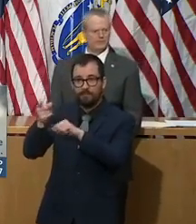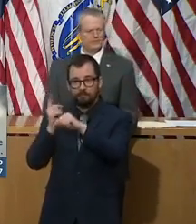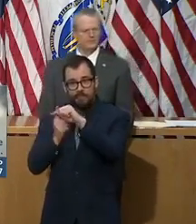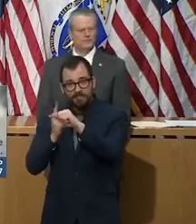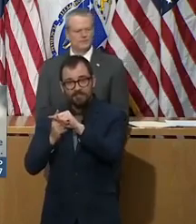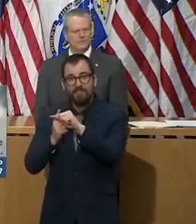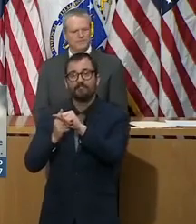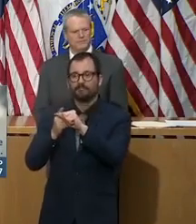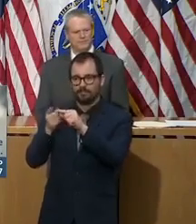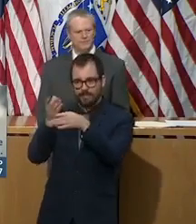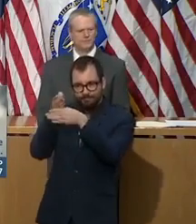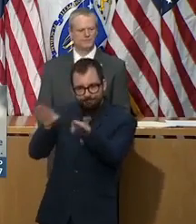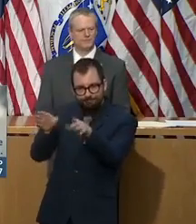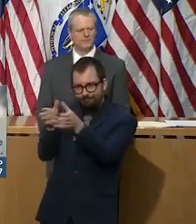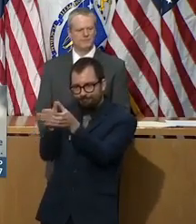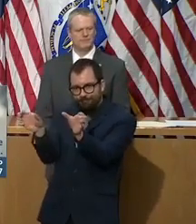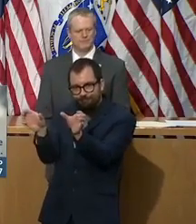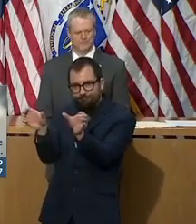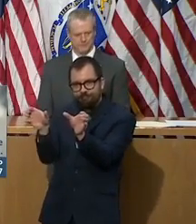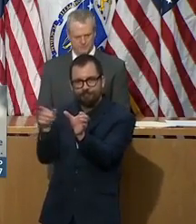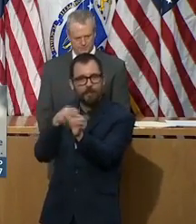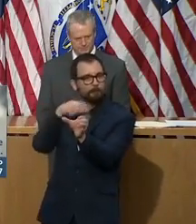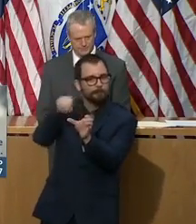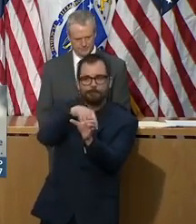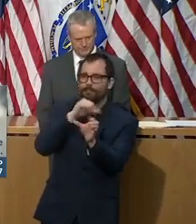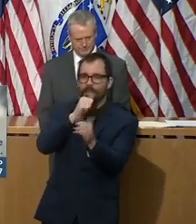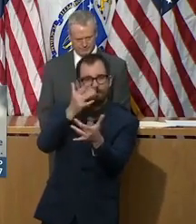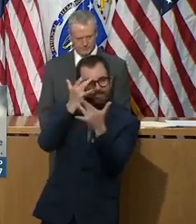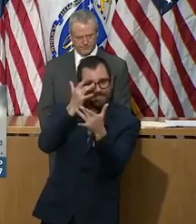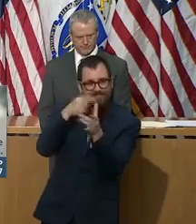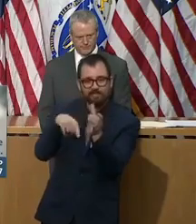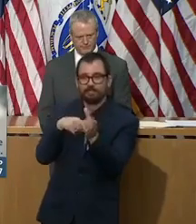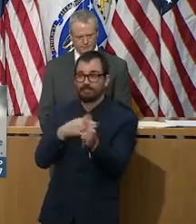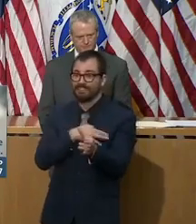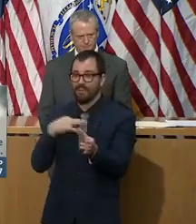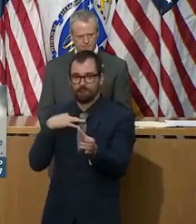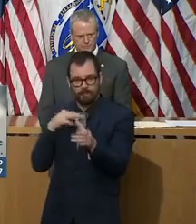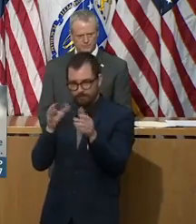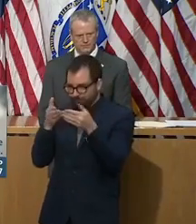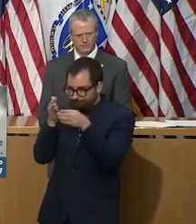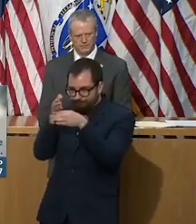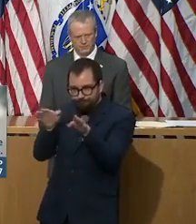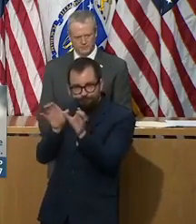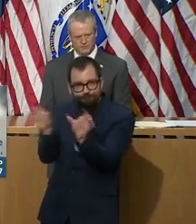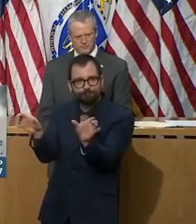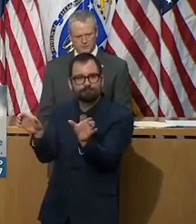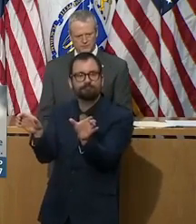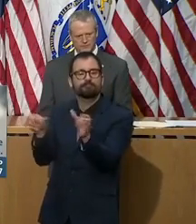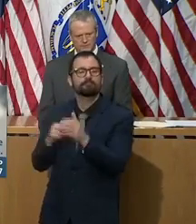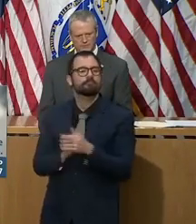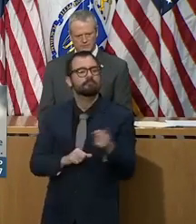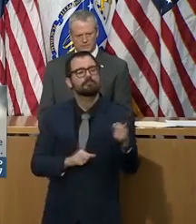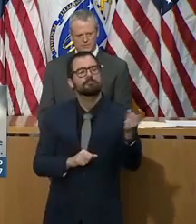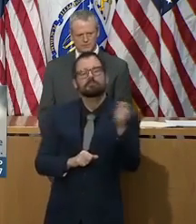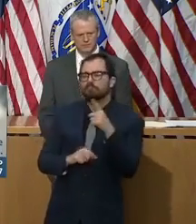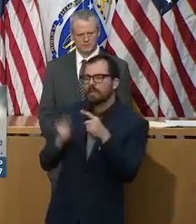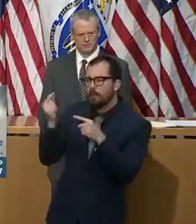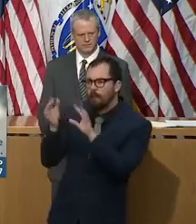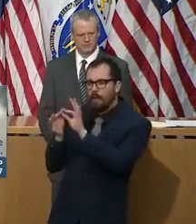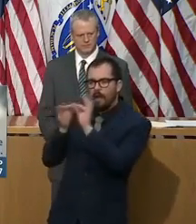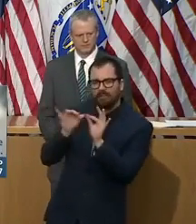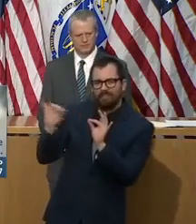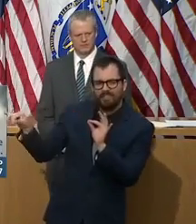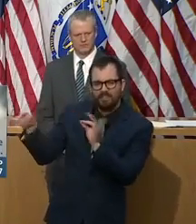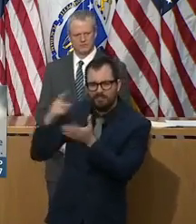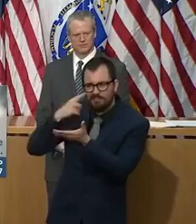following up on that, how often do residents and staff at the nursing homes need to be tested and retested as this program goes on? What